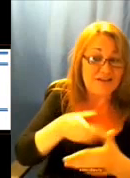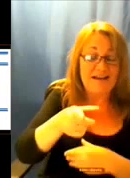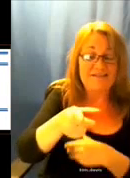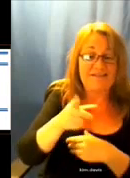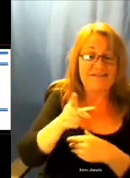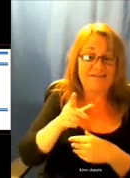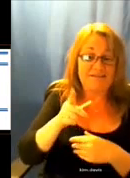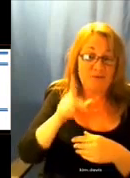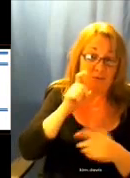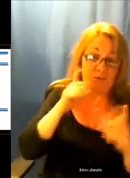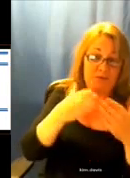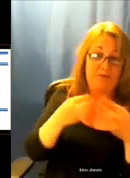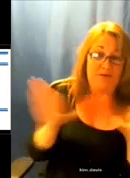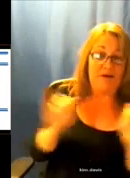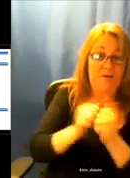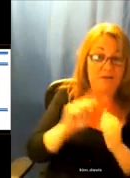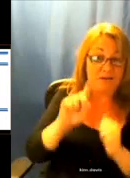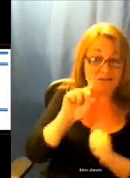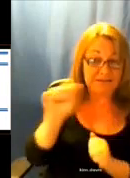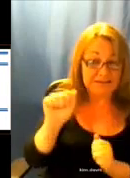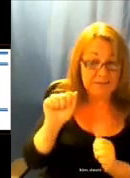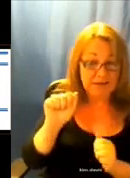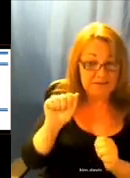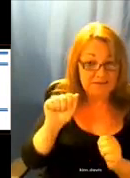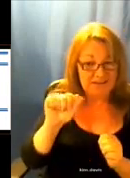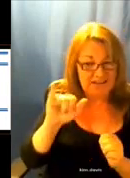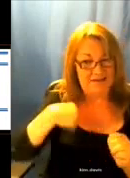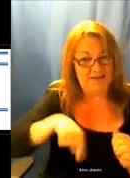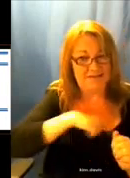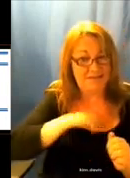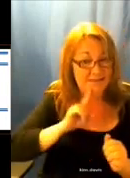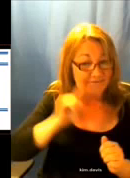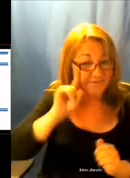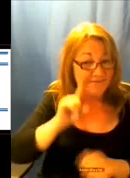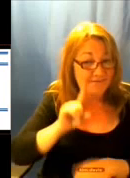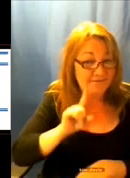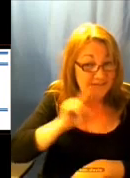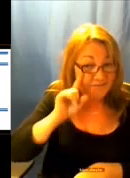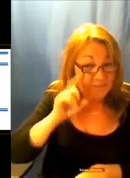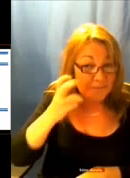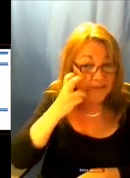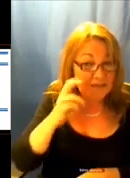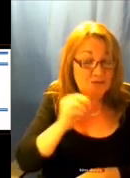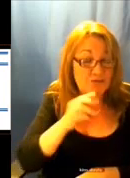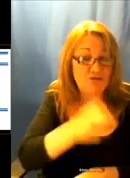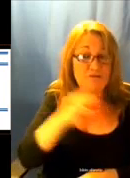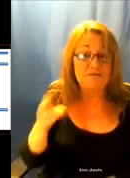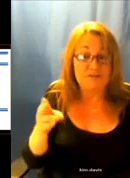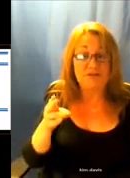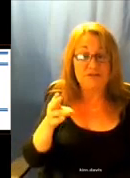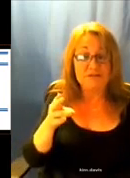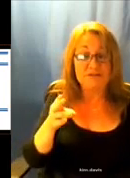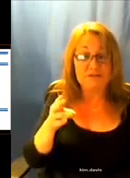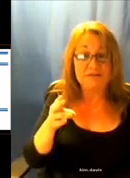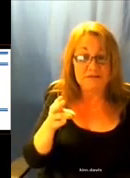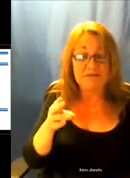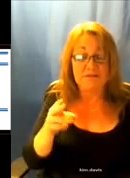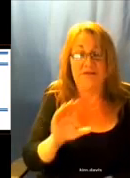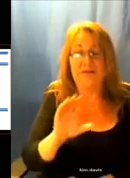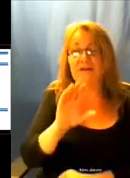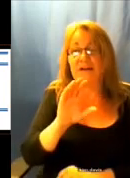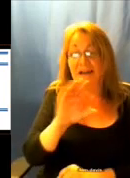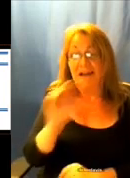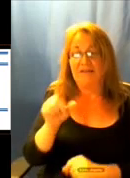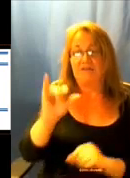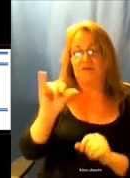housing. Discriminating against those who, in general, have a disability, and people that are deaf, blind, and hard